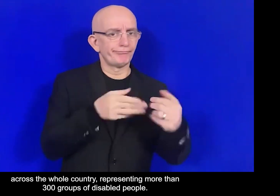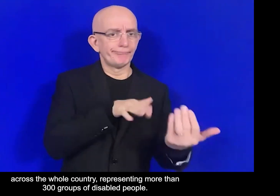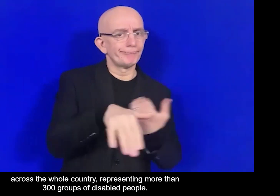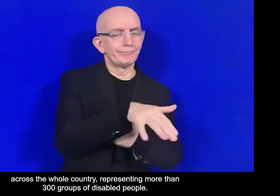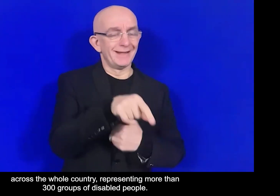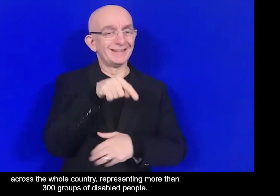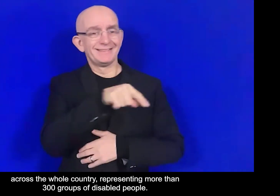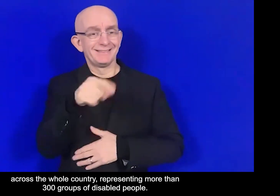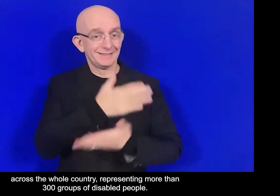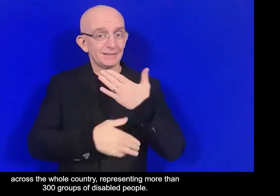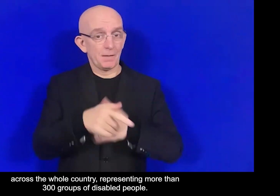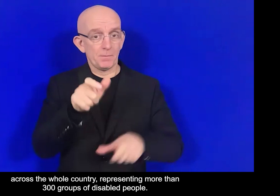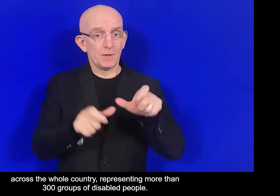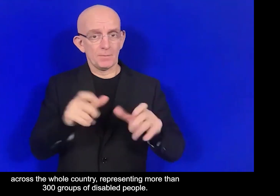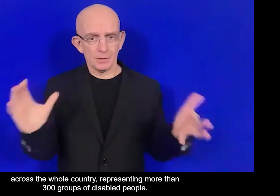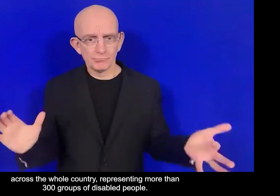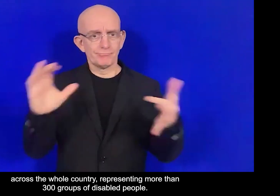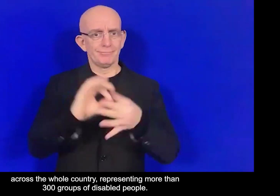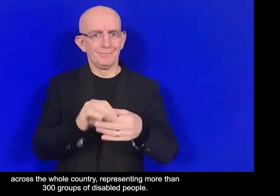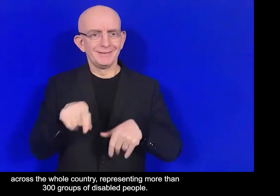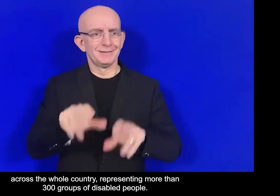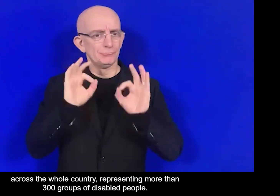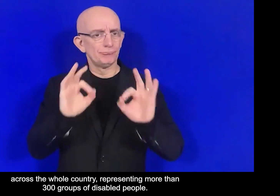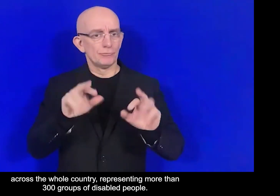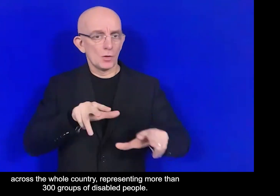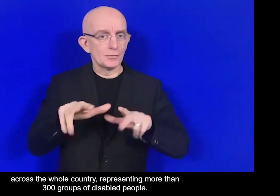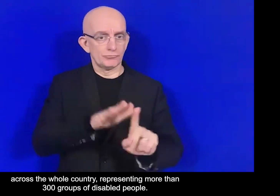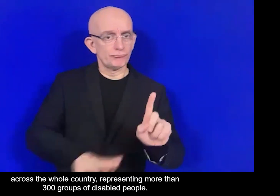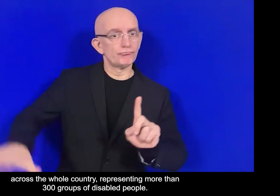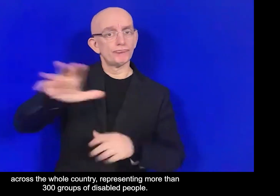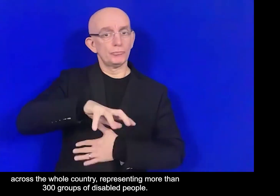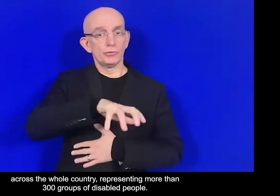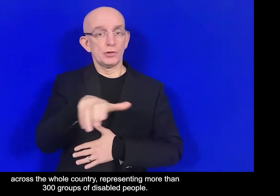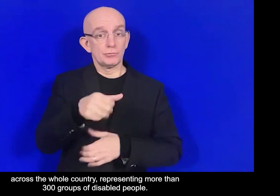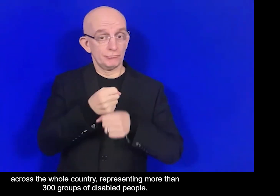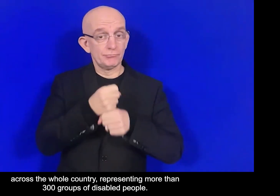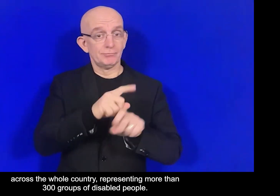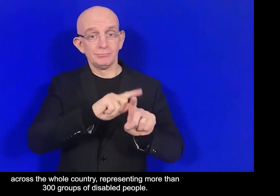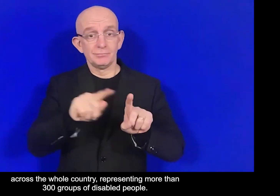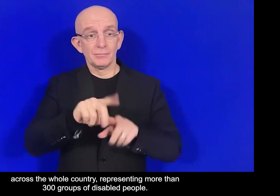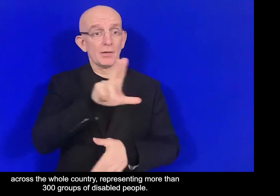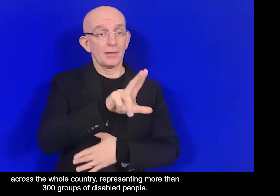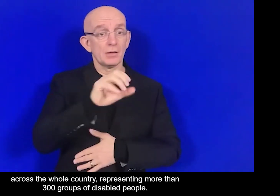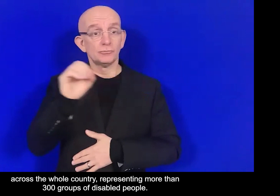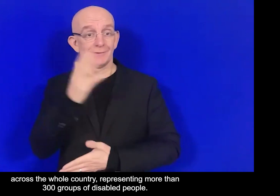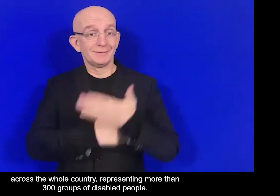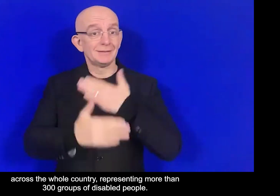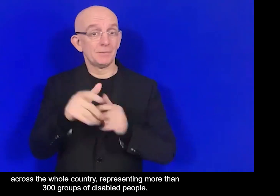organization across the whole country representing more than 300 groups of disabled people.